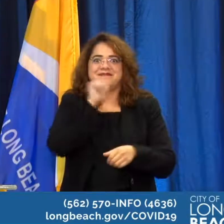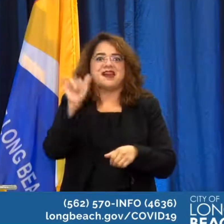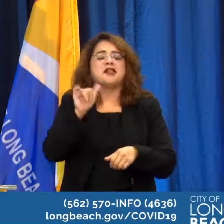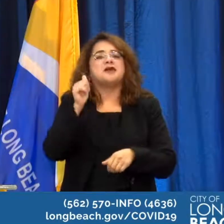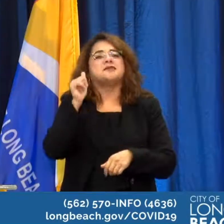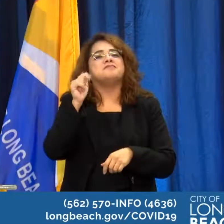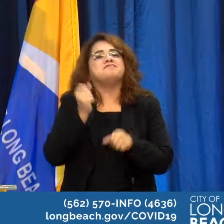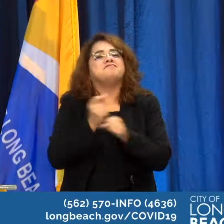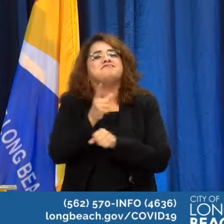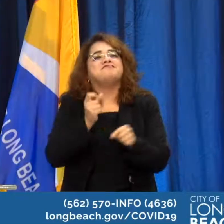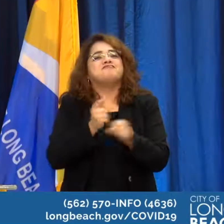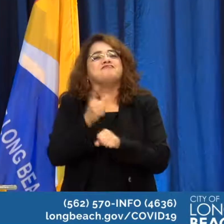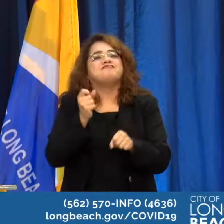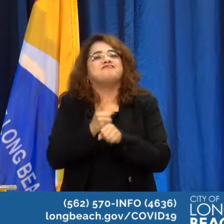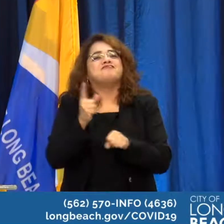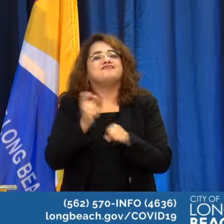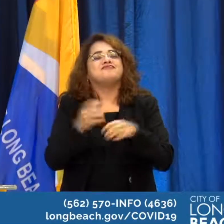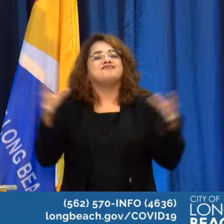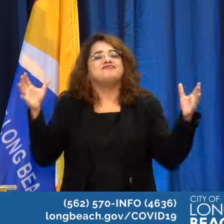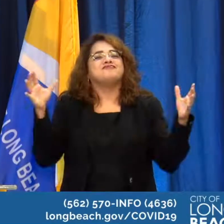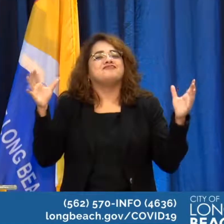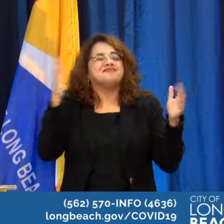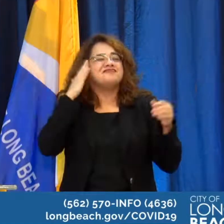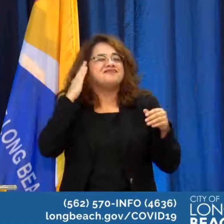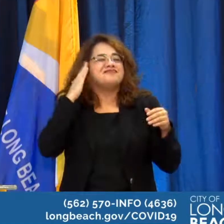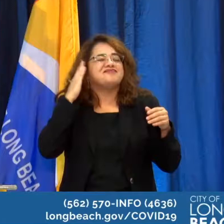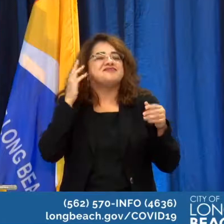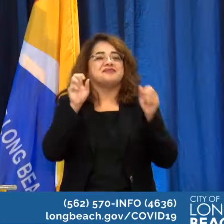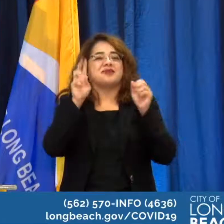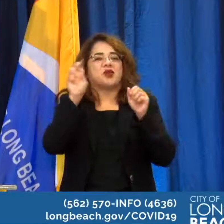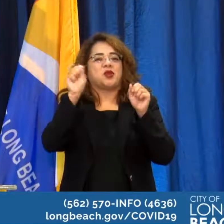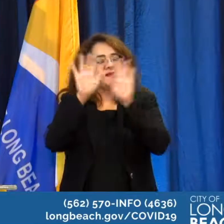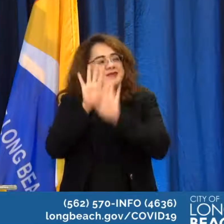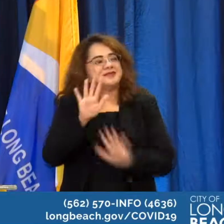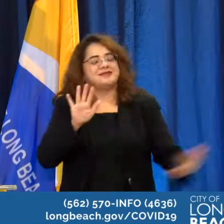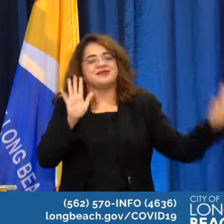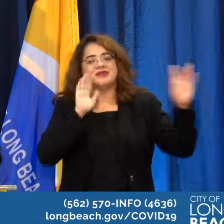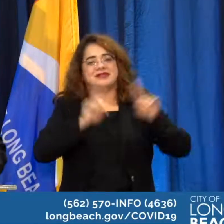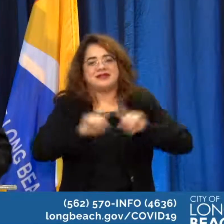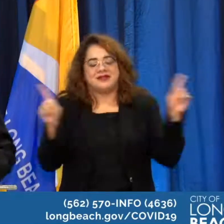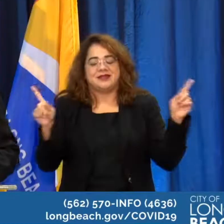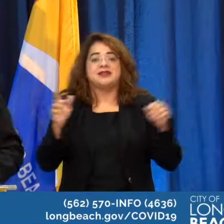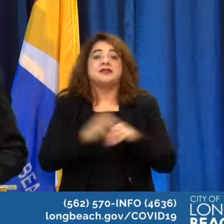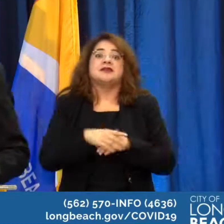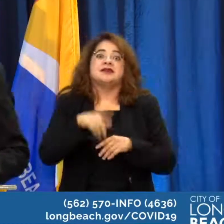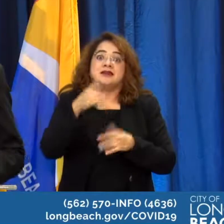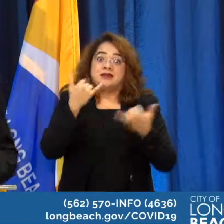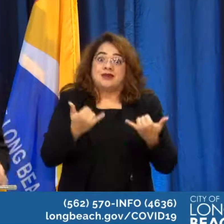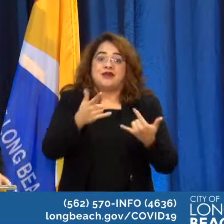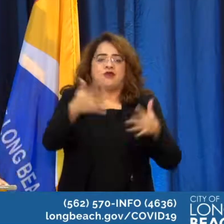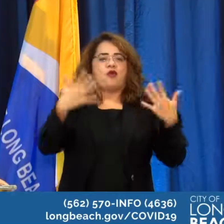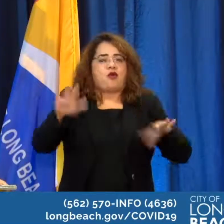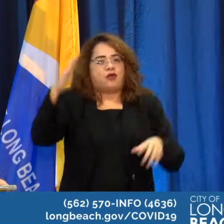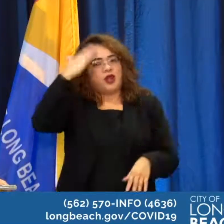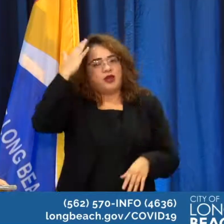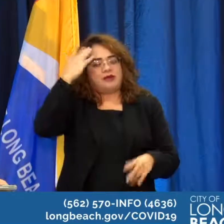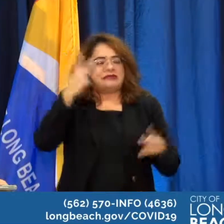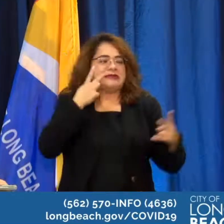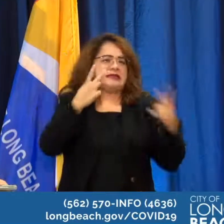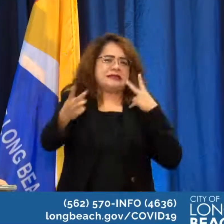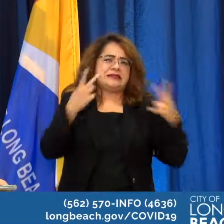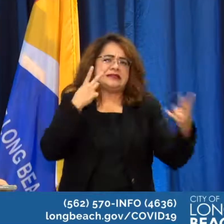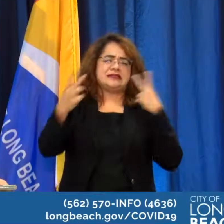in California. I want to start by just reinforcing what you're already hearing. Right now, we are seeing both